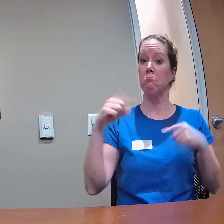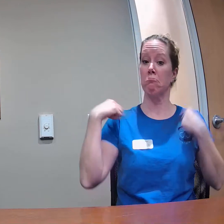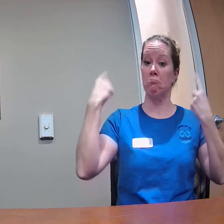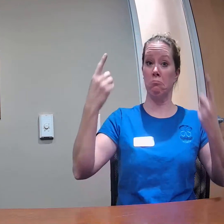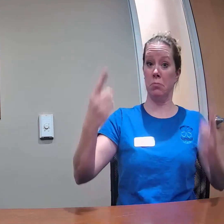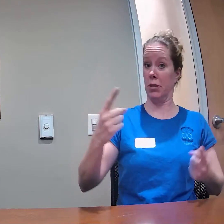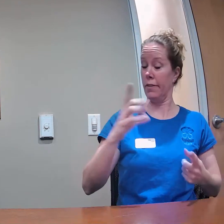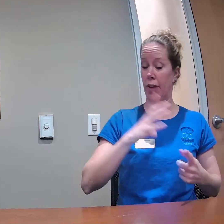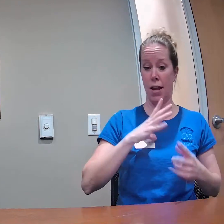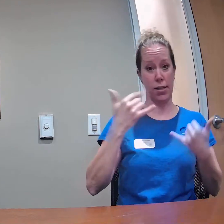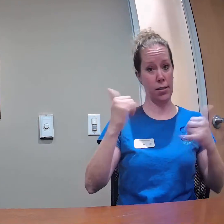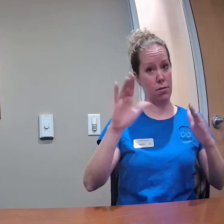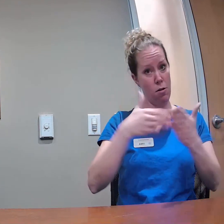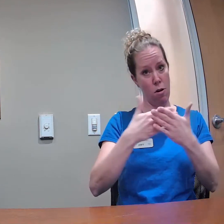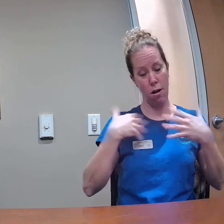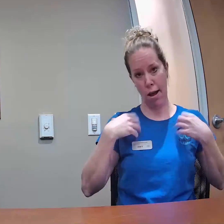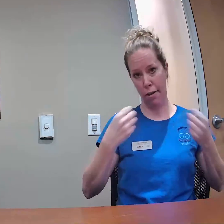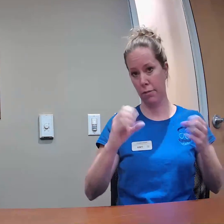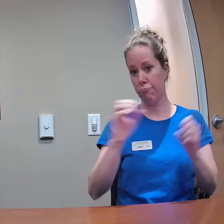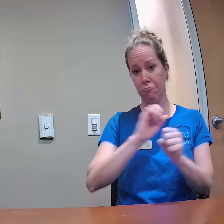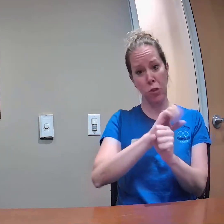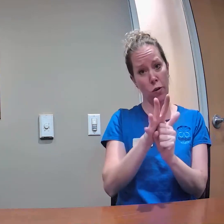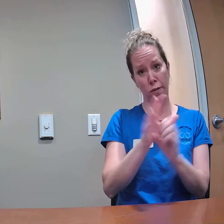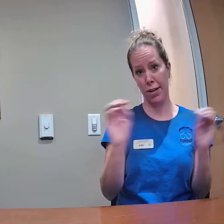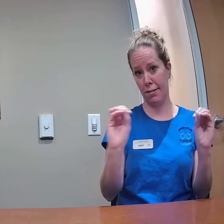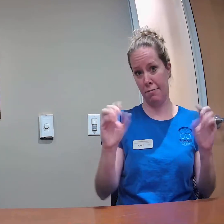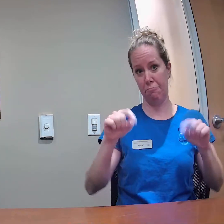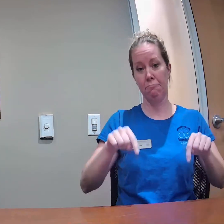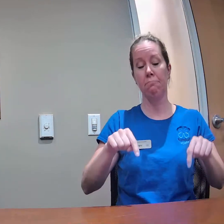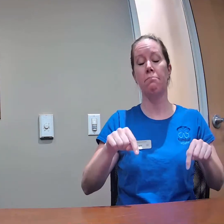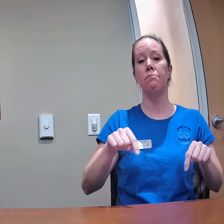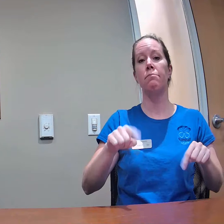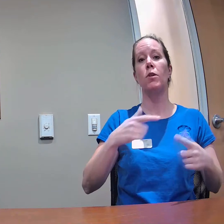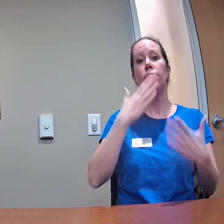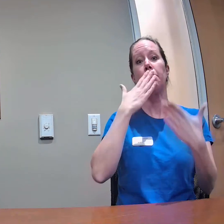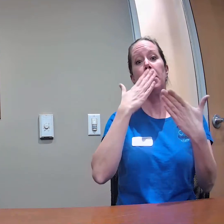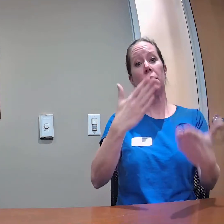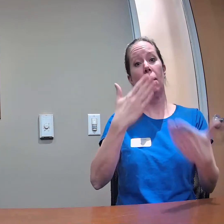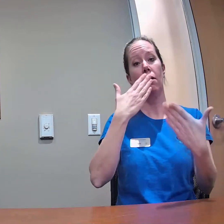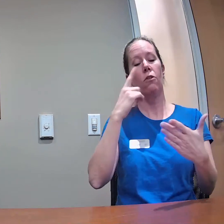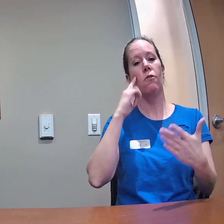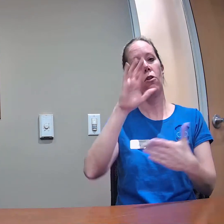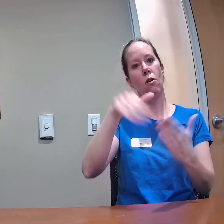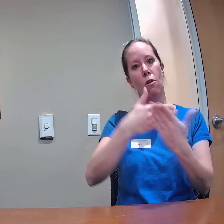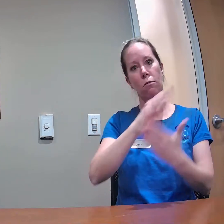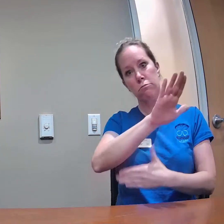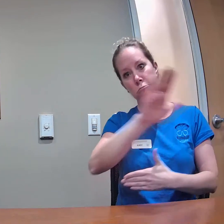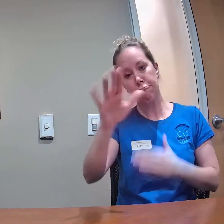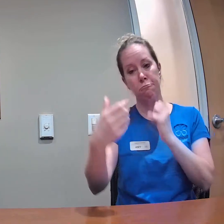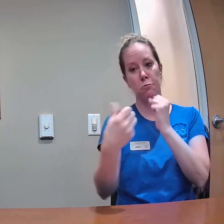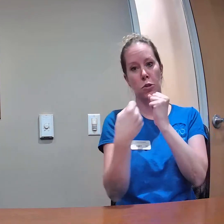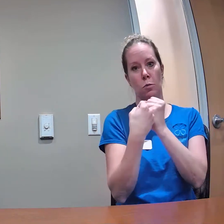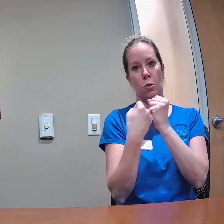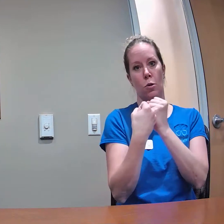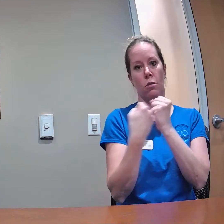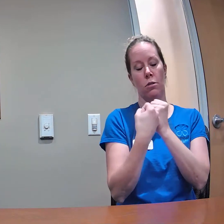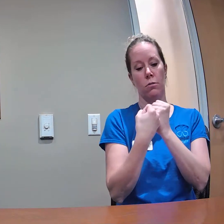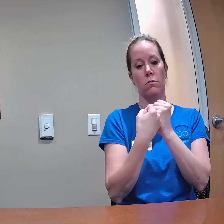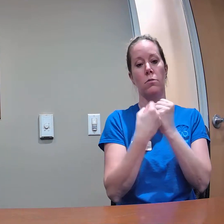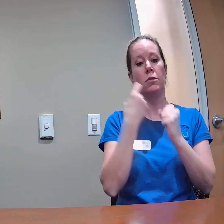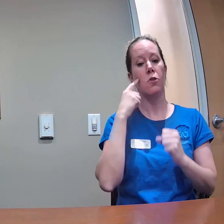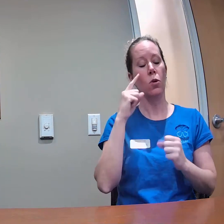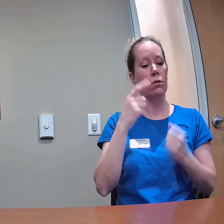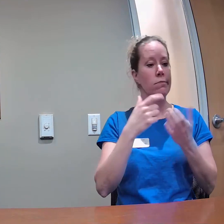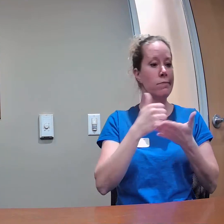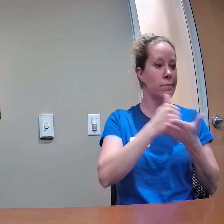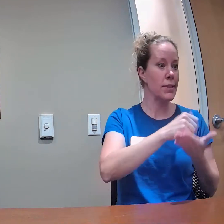COVID-free. We just want to also say thank you to all of you for all the support that you show towards the